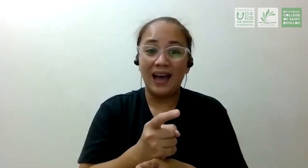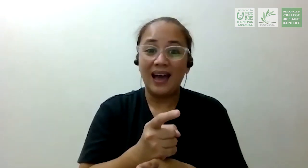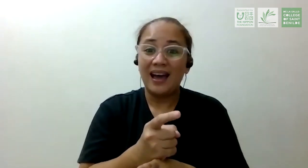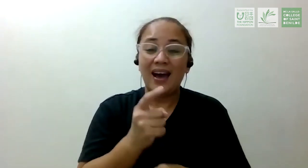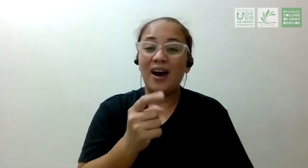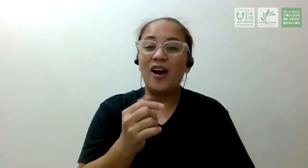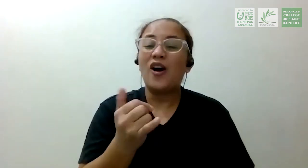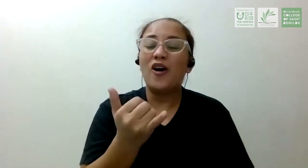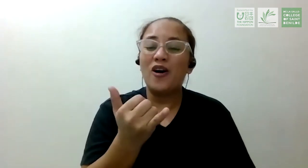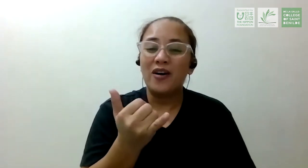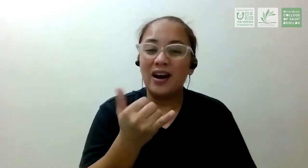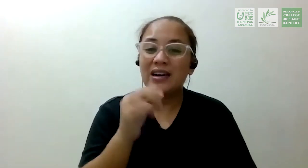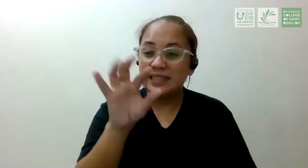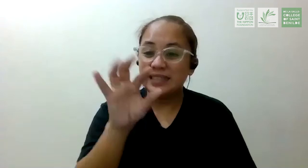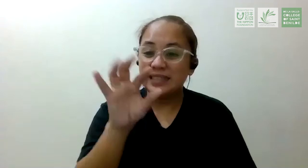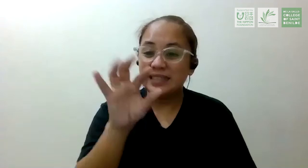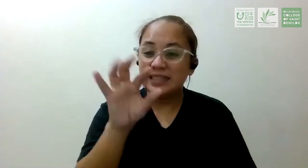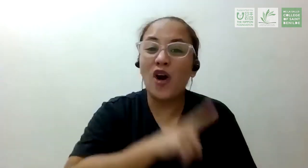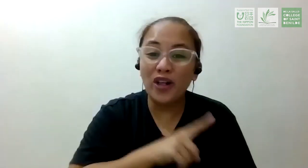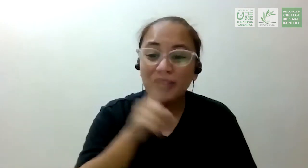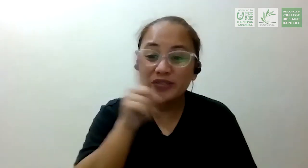60? It's Yes. false. So